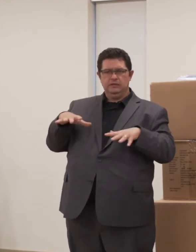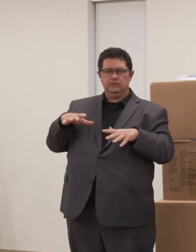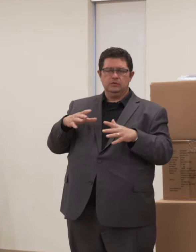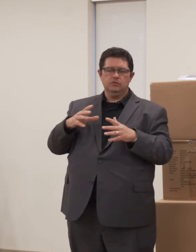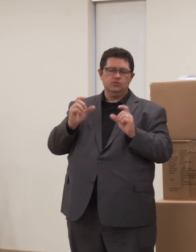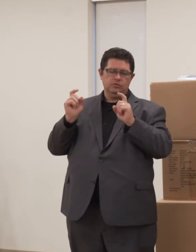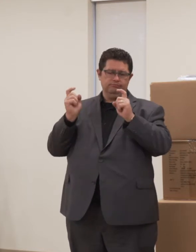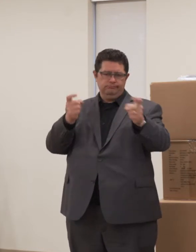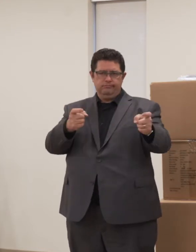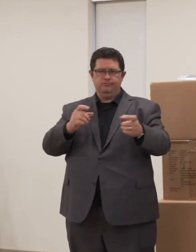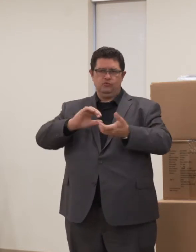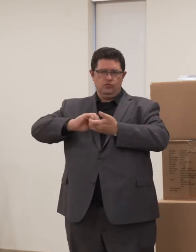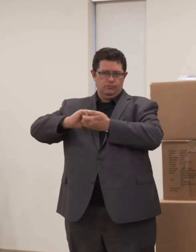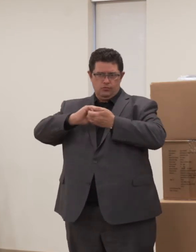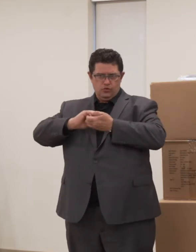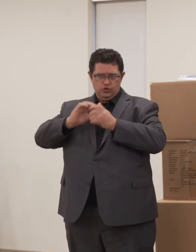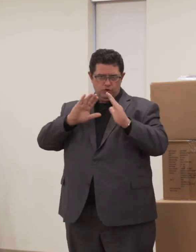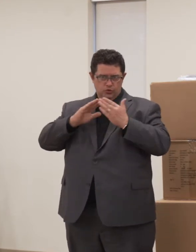in the community.